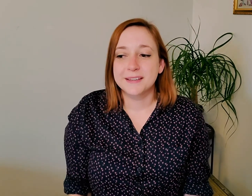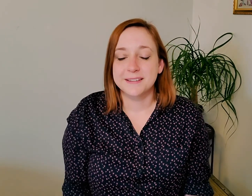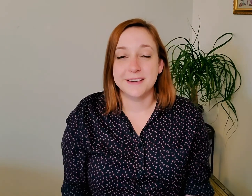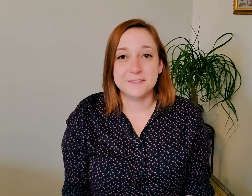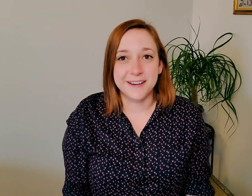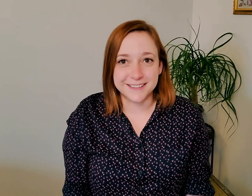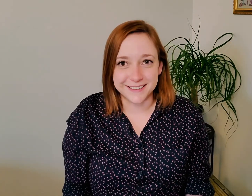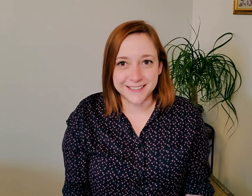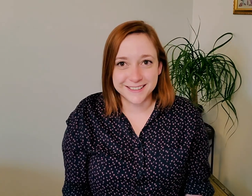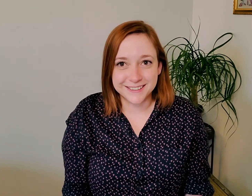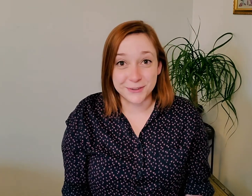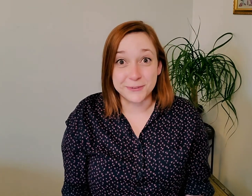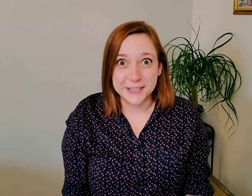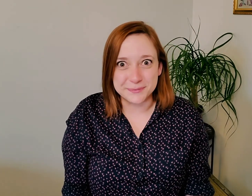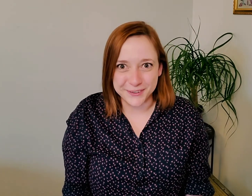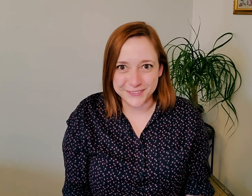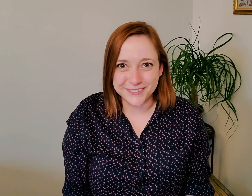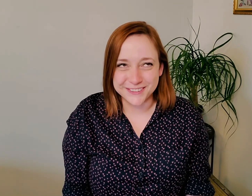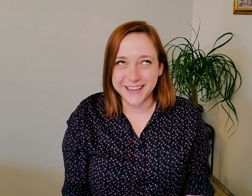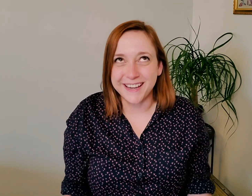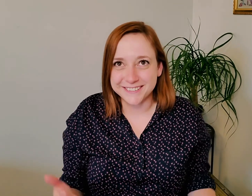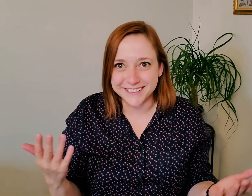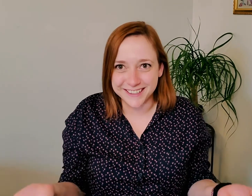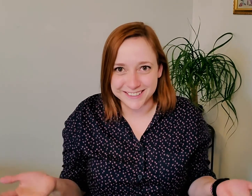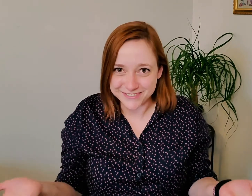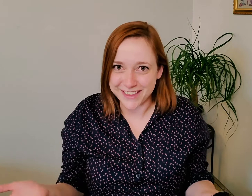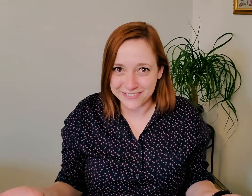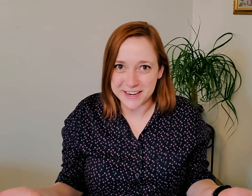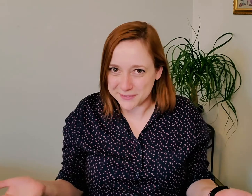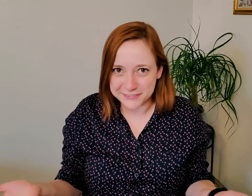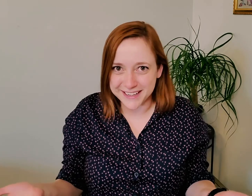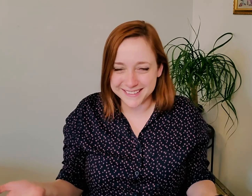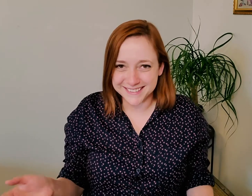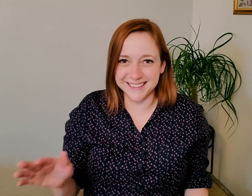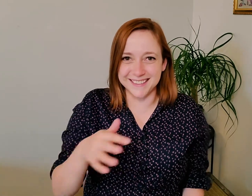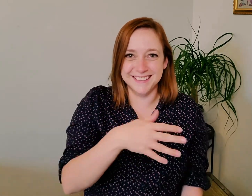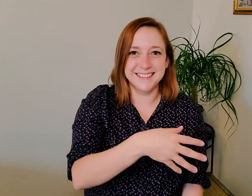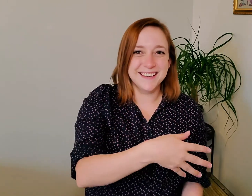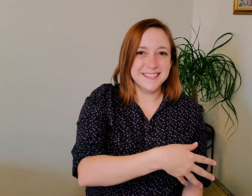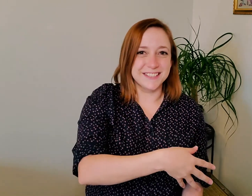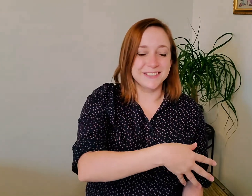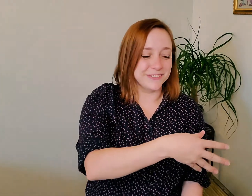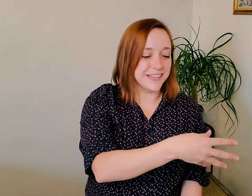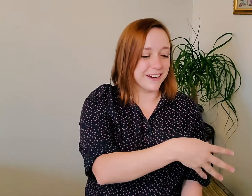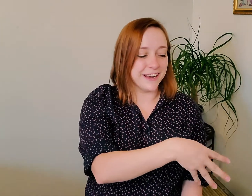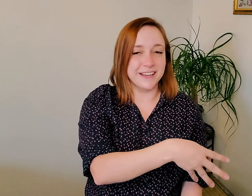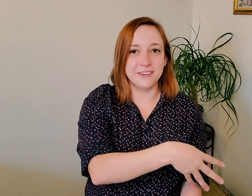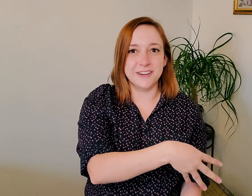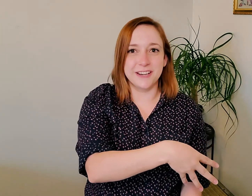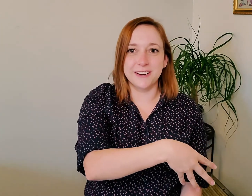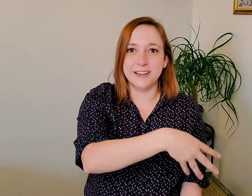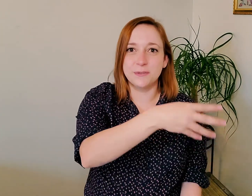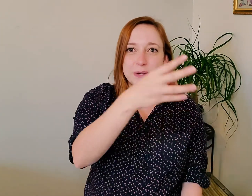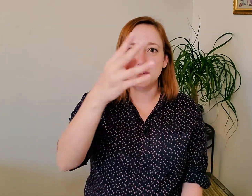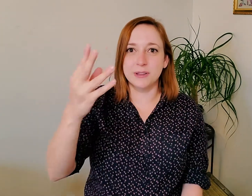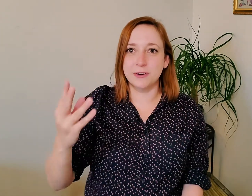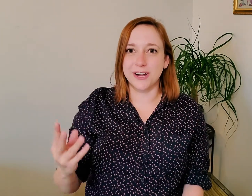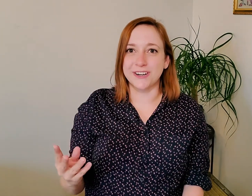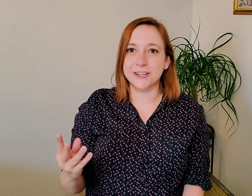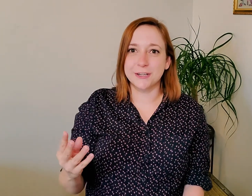Now finally, rainbow. You can't learn colors without rainbow, right? So we take our hand over here and we do a little arc, kind